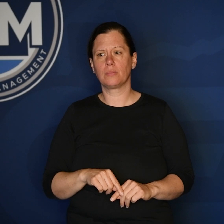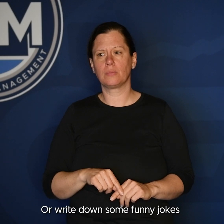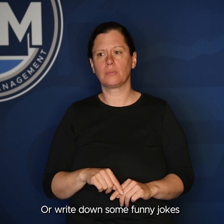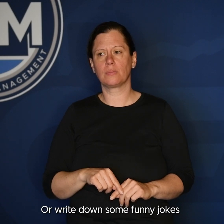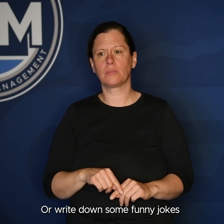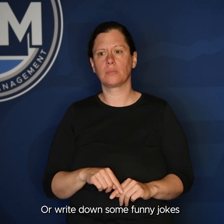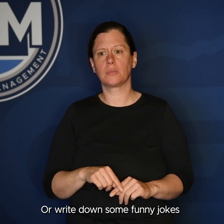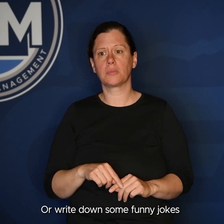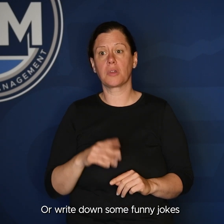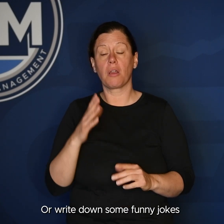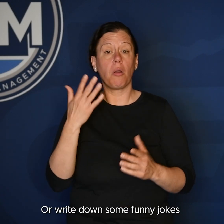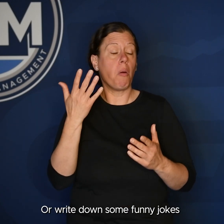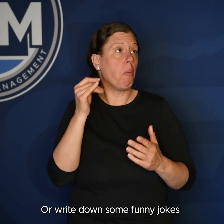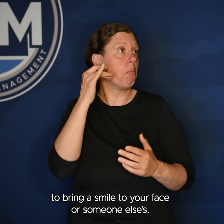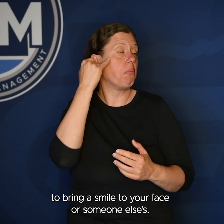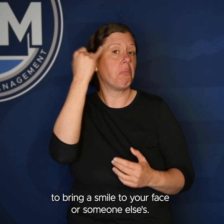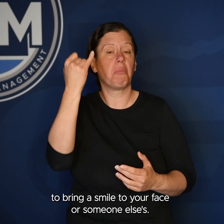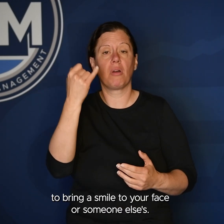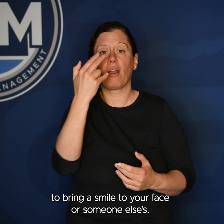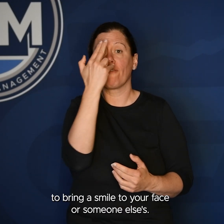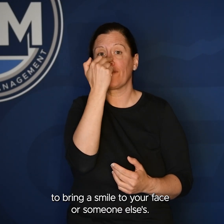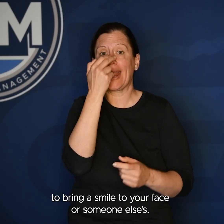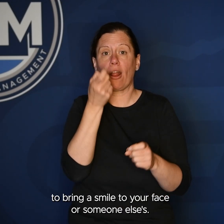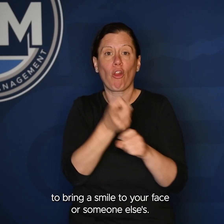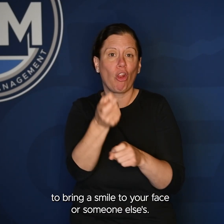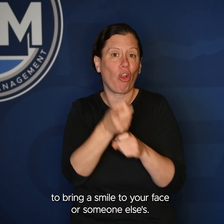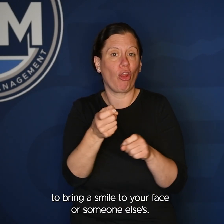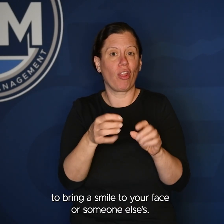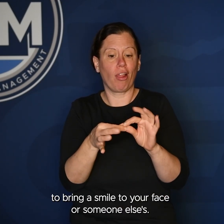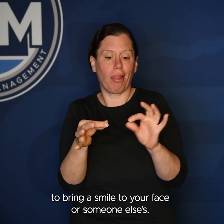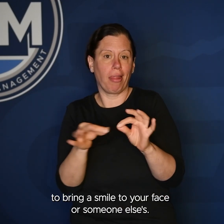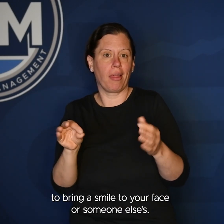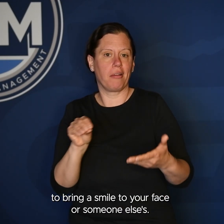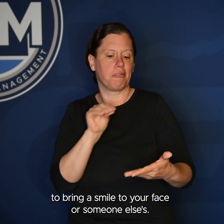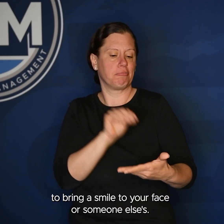Or write down some funny jokes to bring a smile to your face or someone else's.